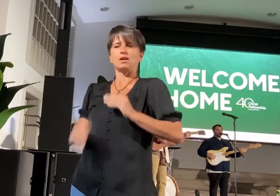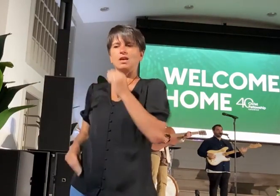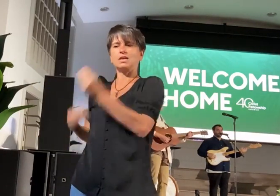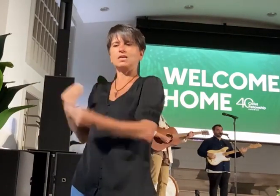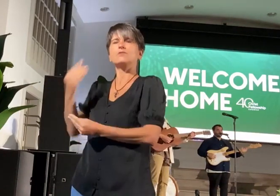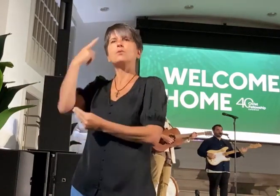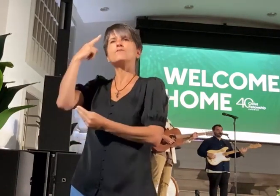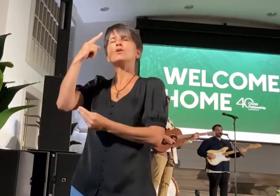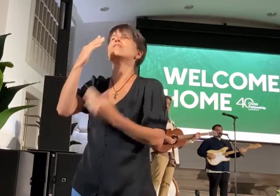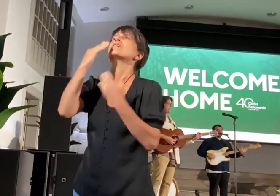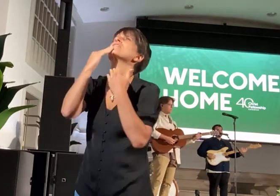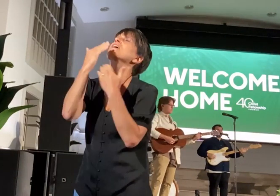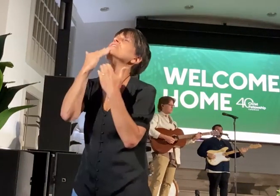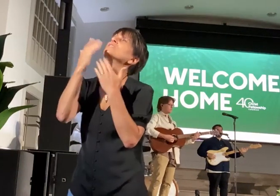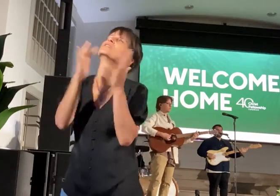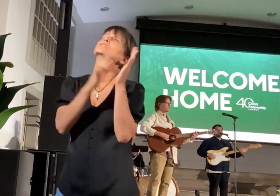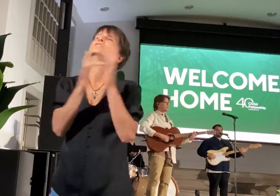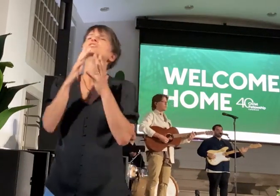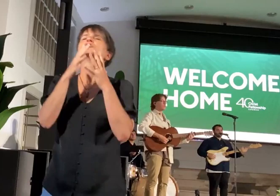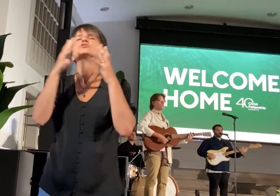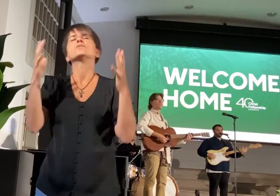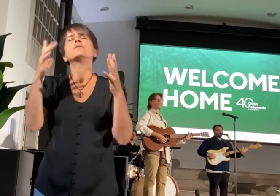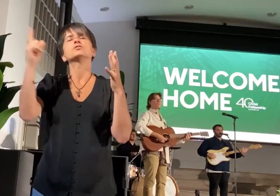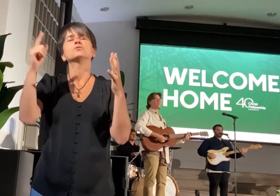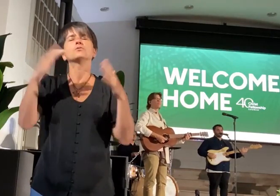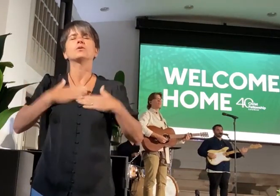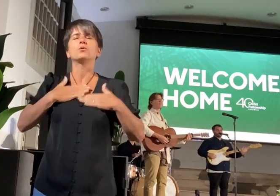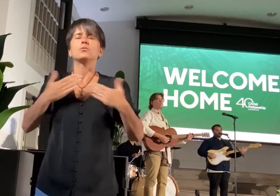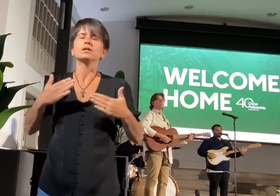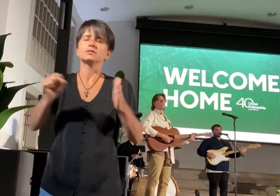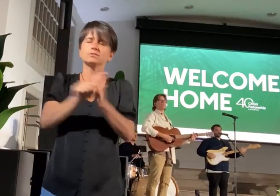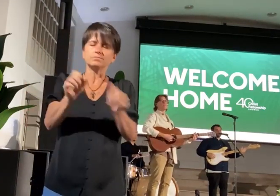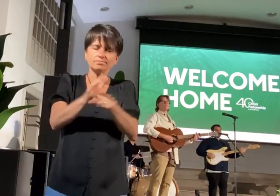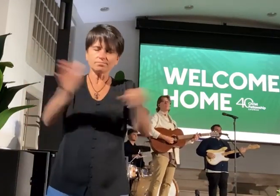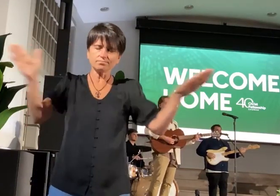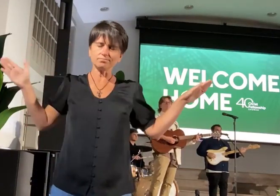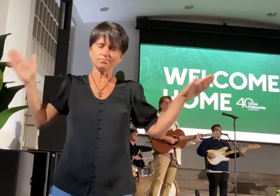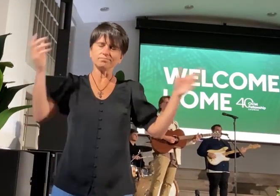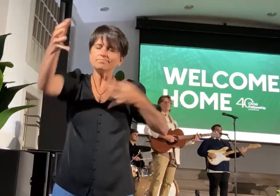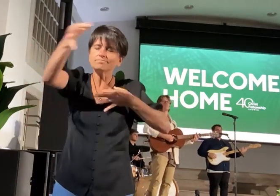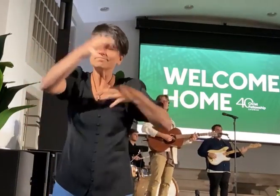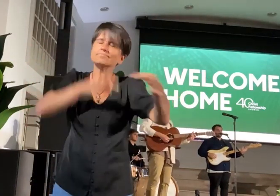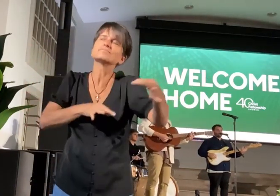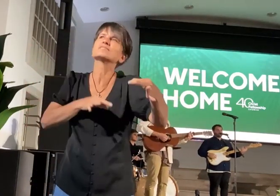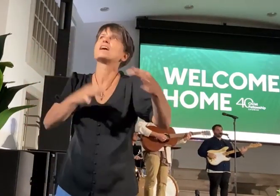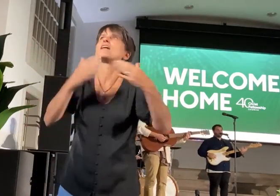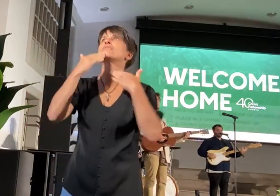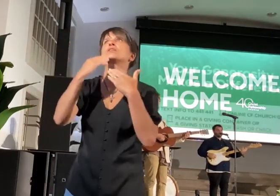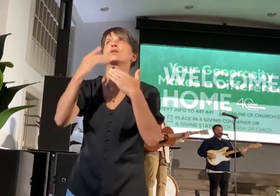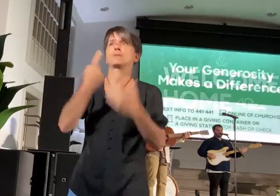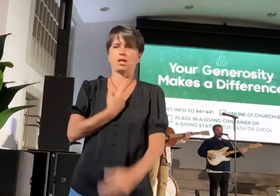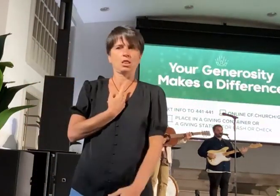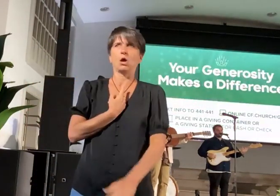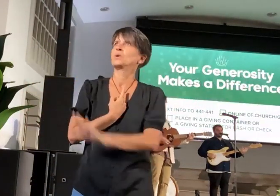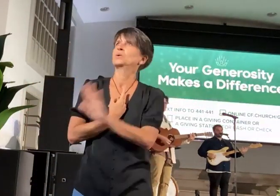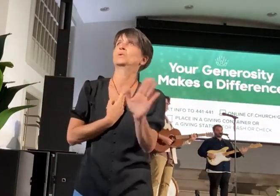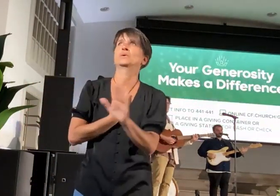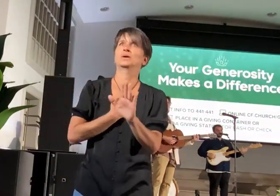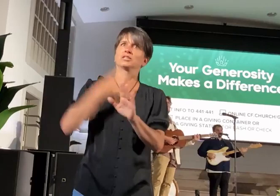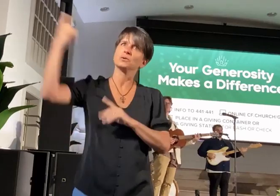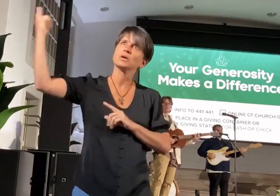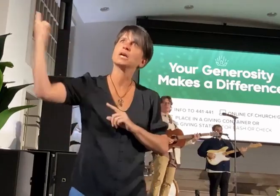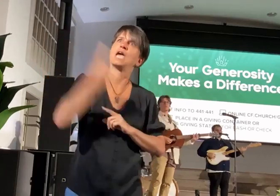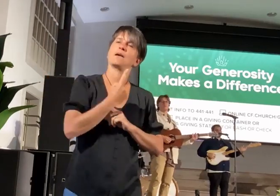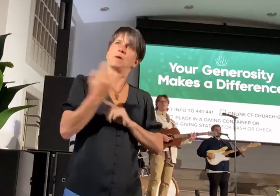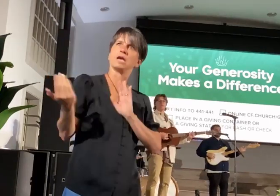worship. We're giving out of gratitude, saying, Jesus, thank you for your sacrifice. Thank you for what you did for me. Thank you that you didn't leave me on my own, but you came after me. And